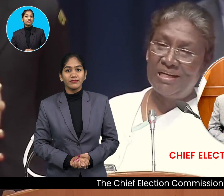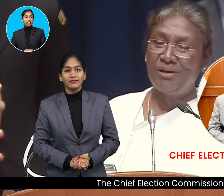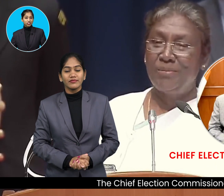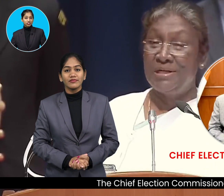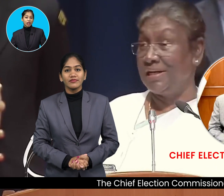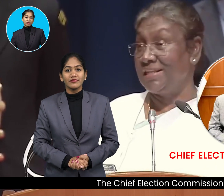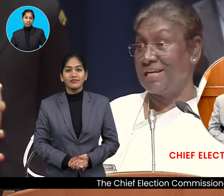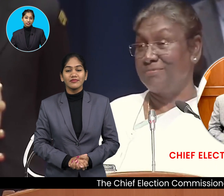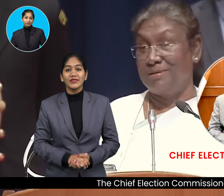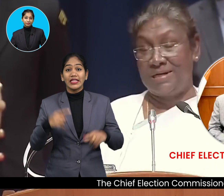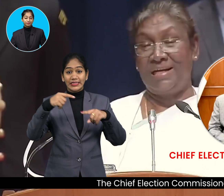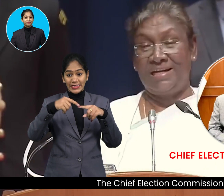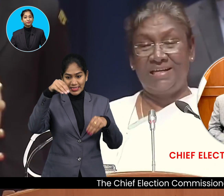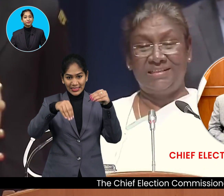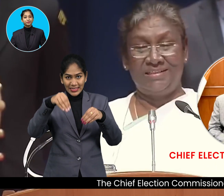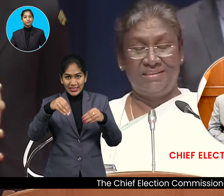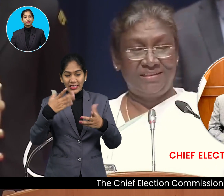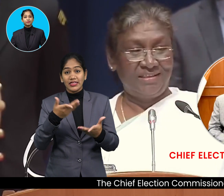the Chief Election Commissioner,